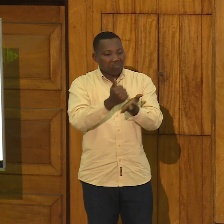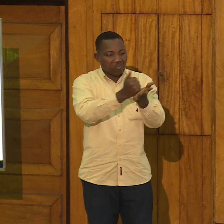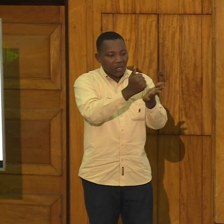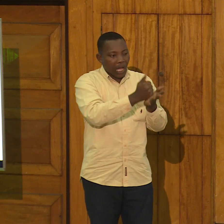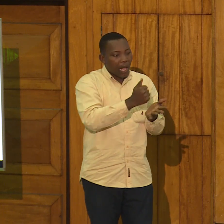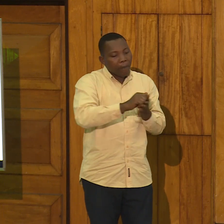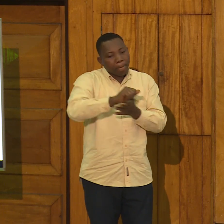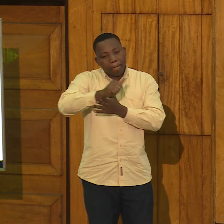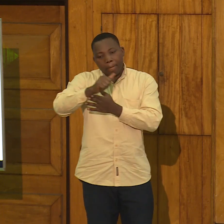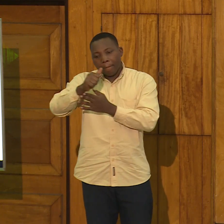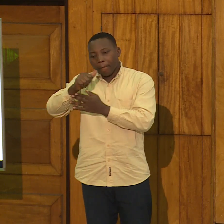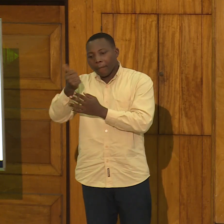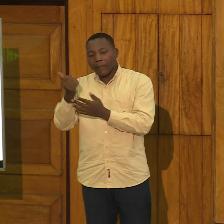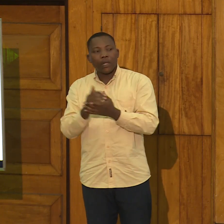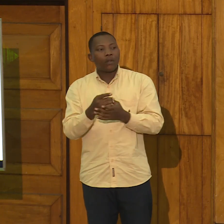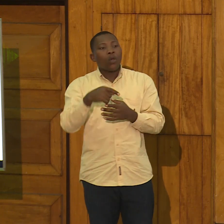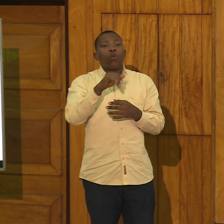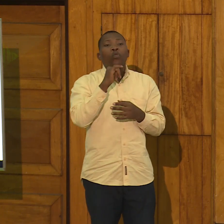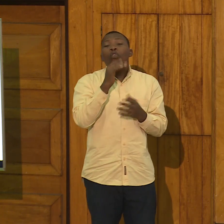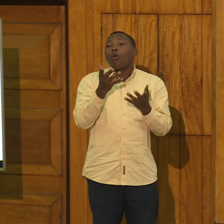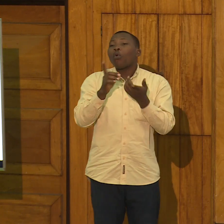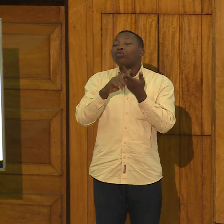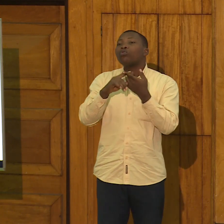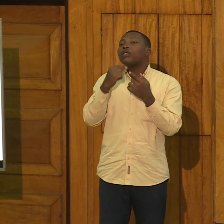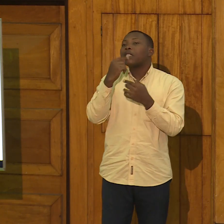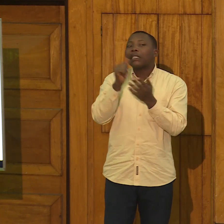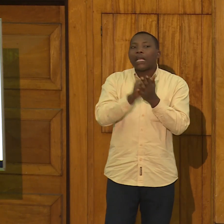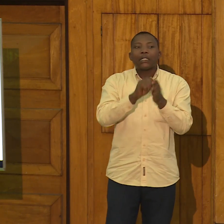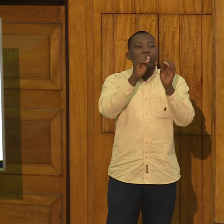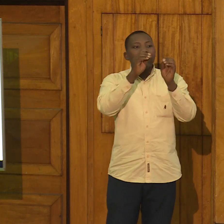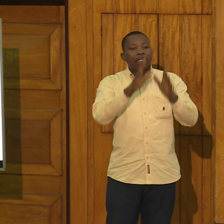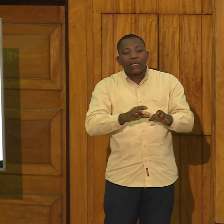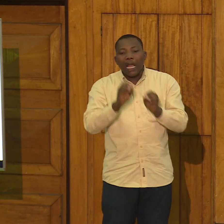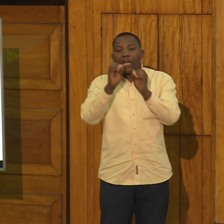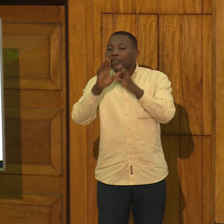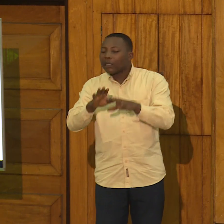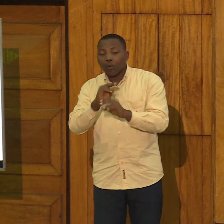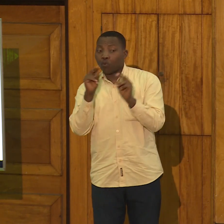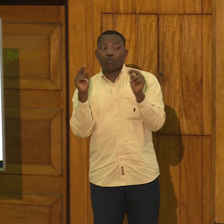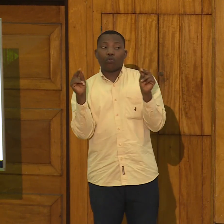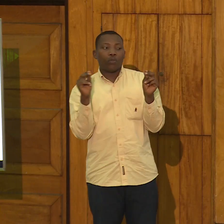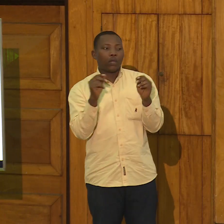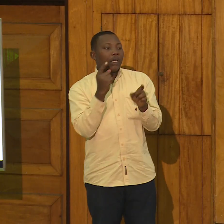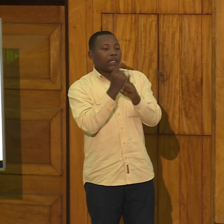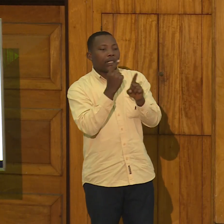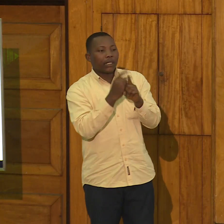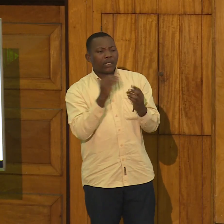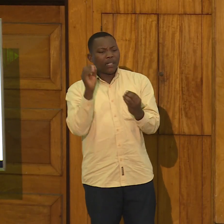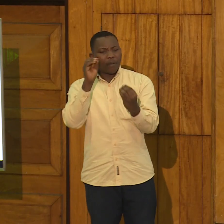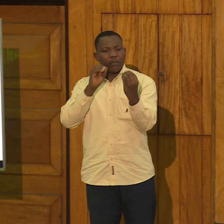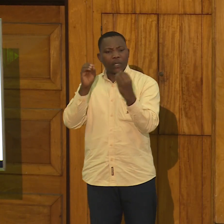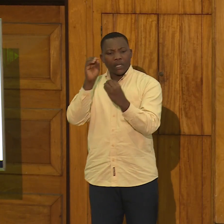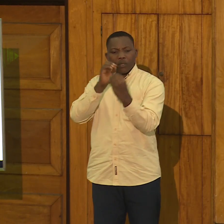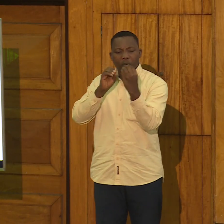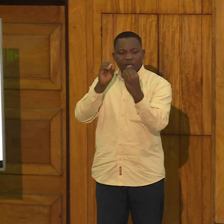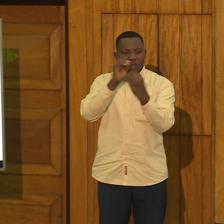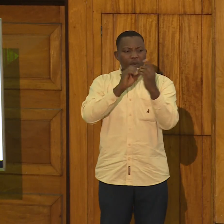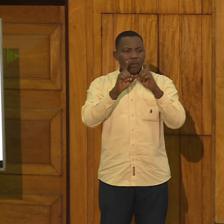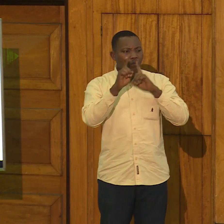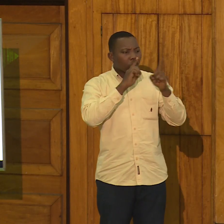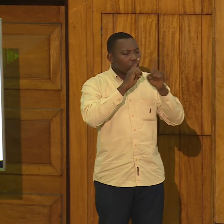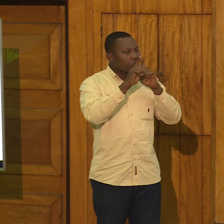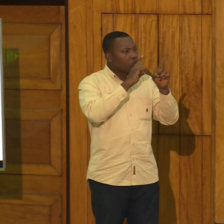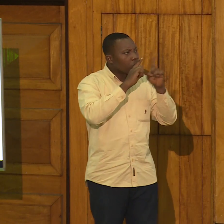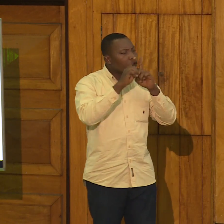We don't want a setup of a teacher or facilitator, but this is peers talking to each other and sharing experiences and then making